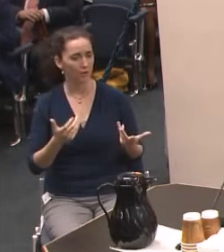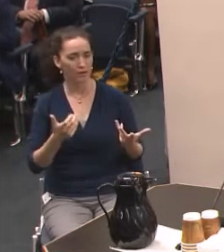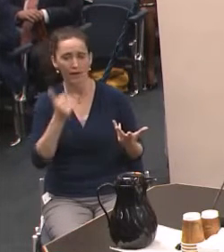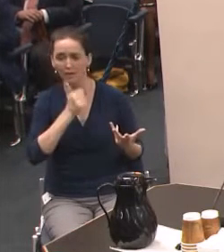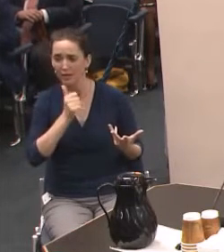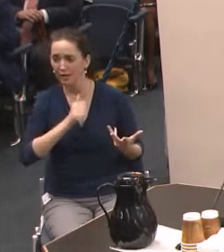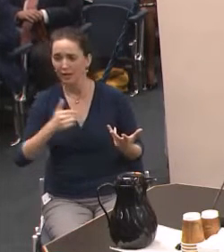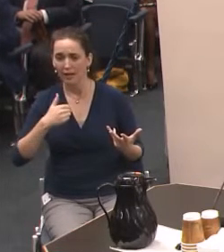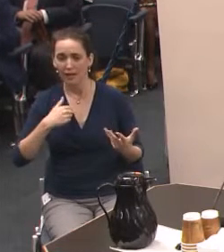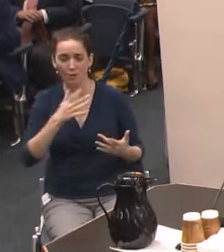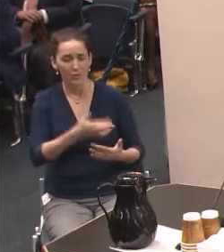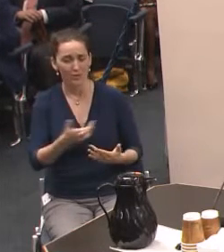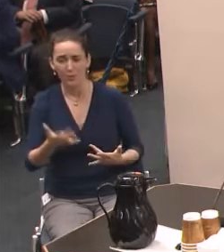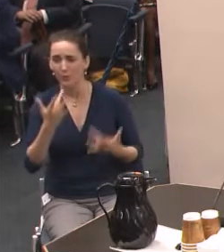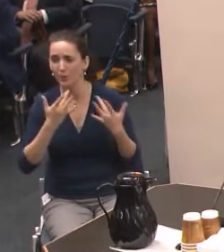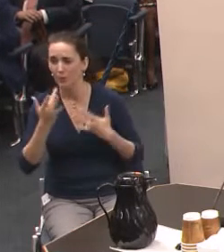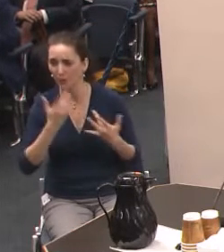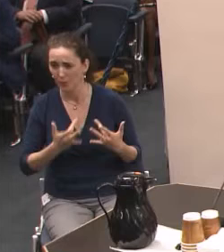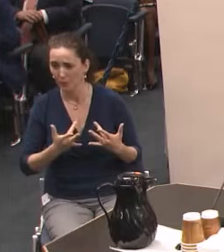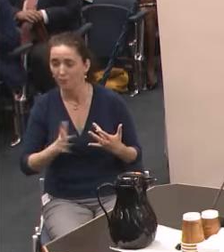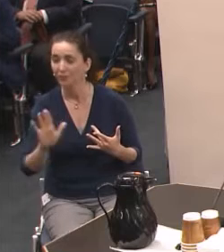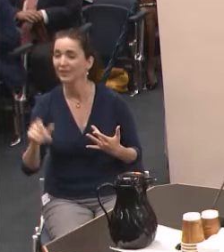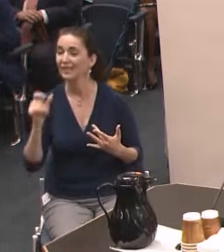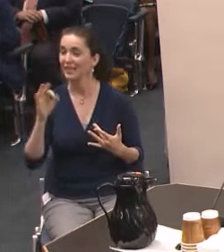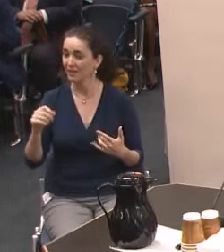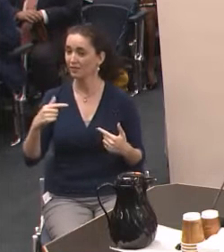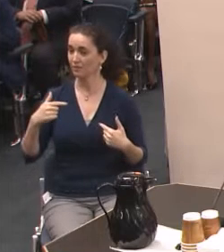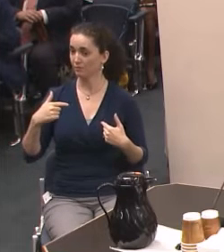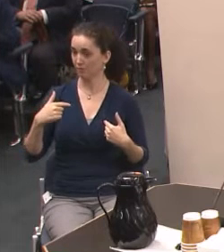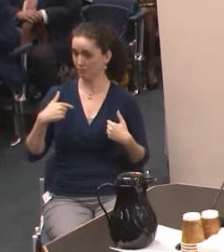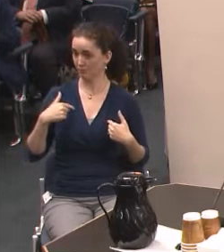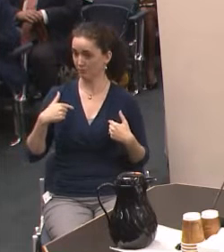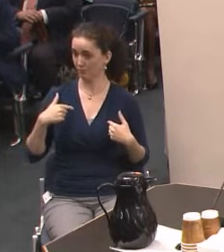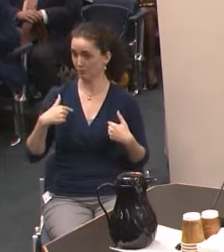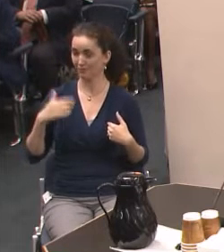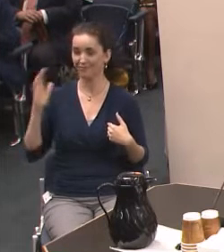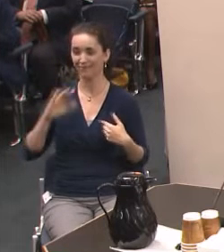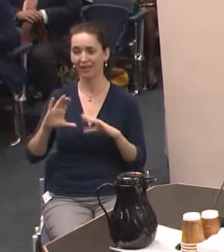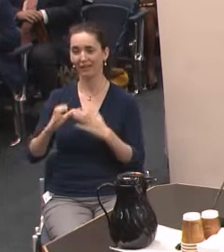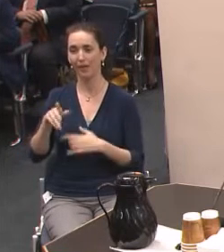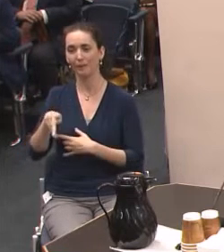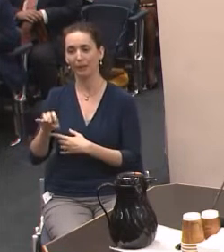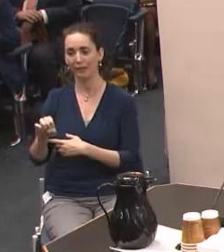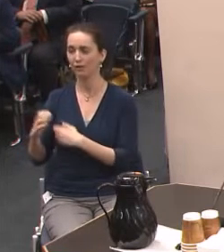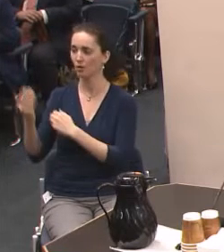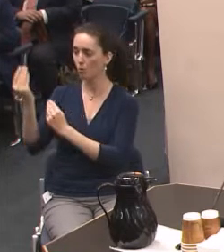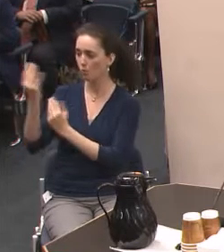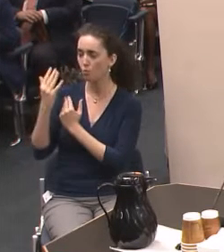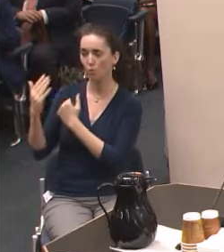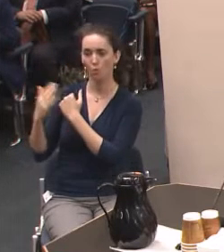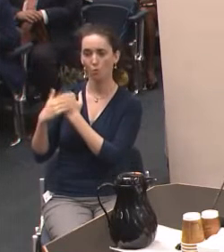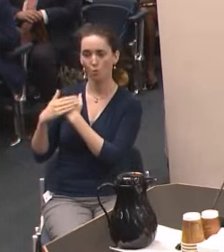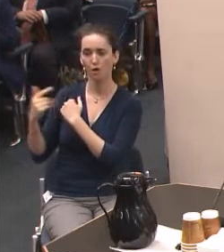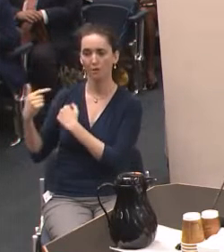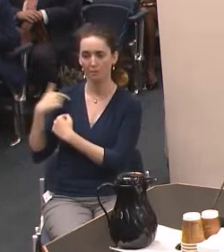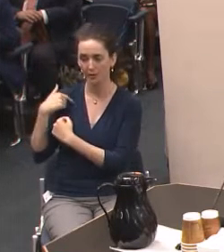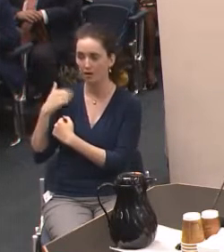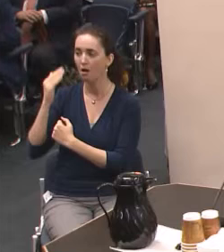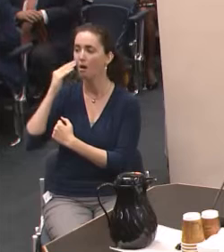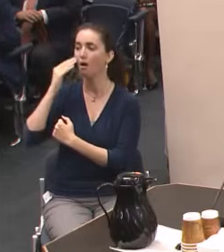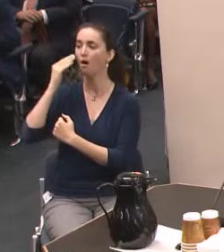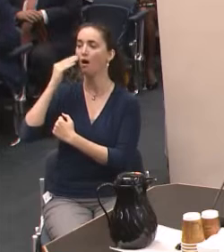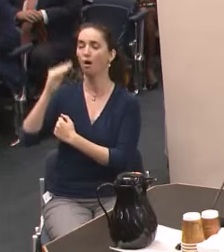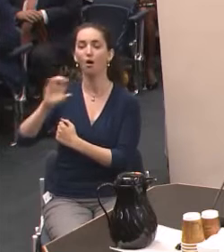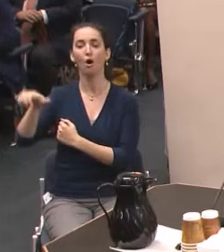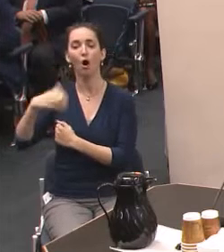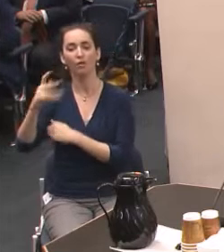matter. Had I had the chance to have awareness raised in PE and other topics, as other